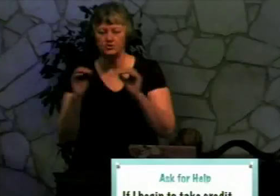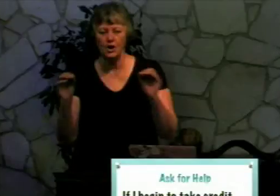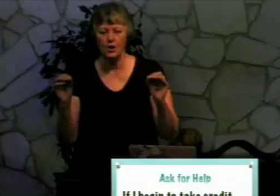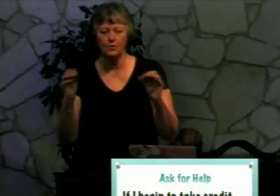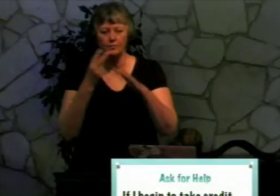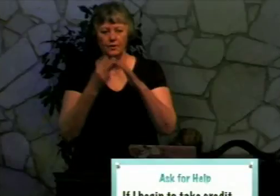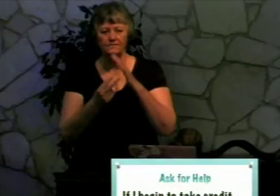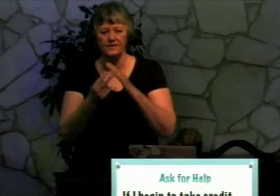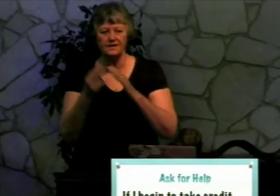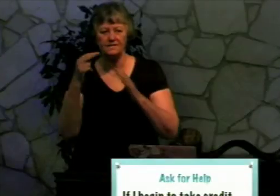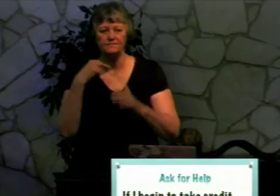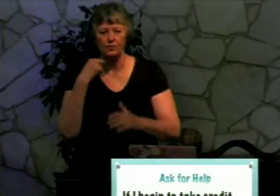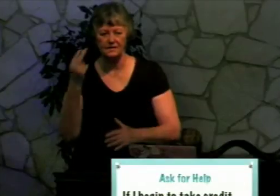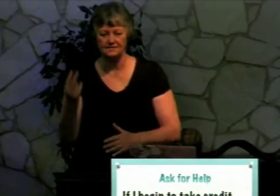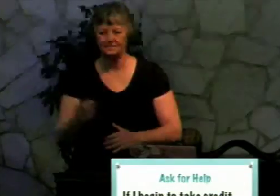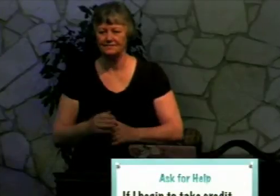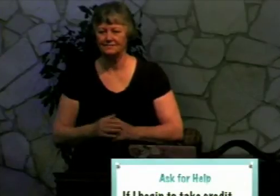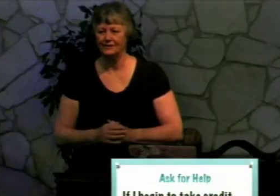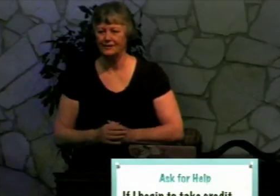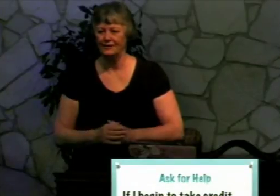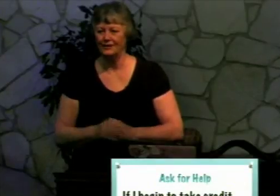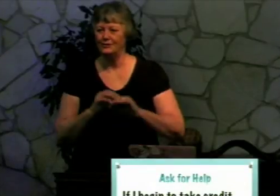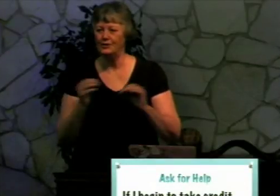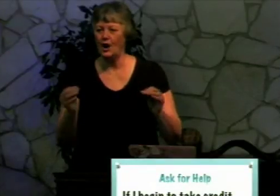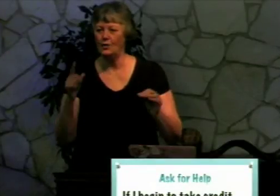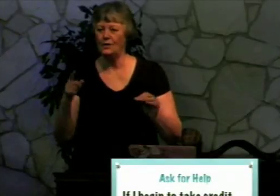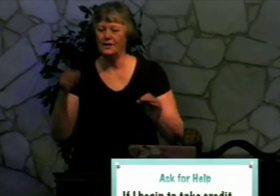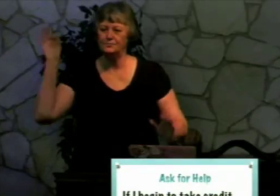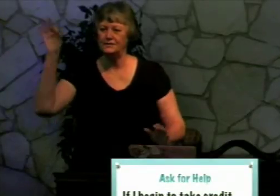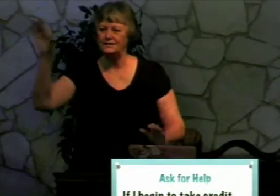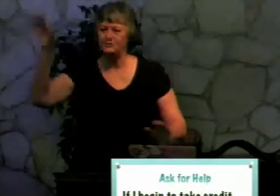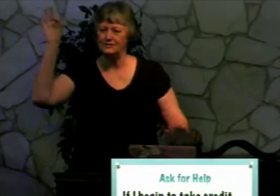no prophetic voice. No one preaching.